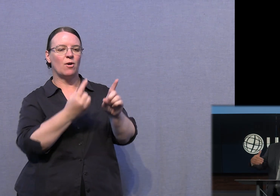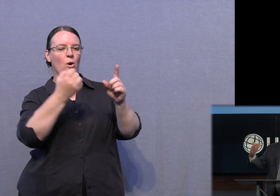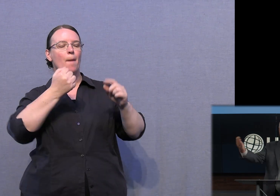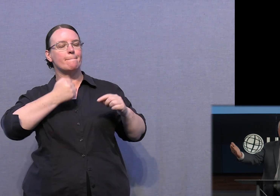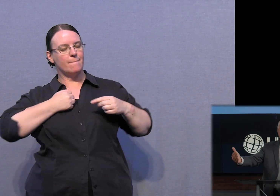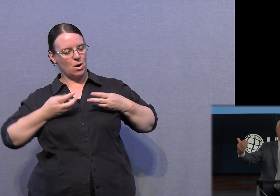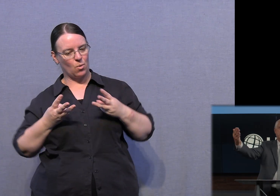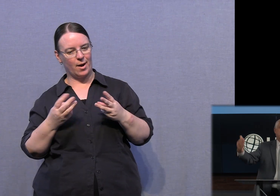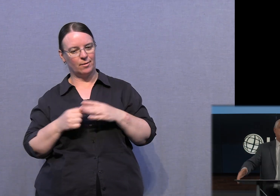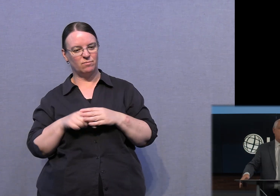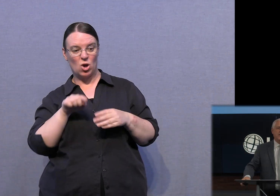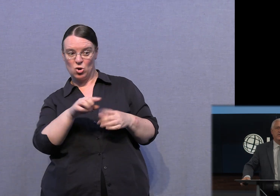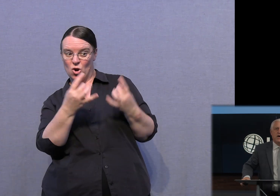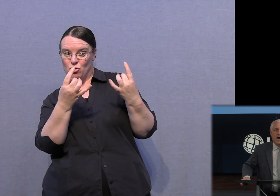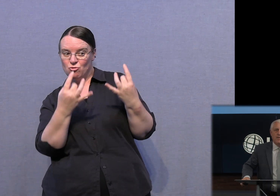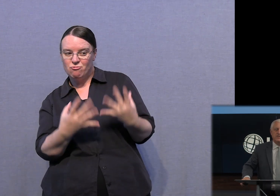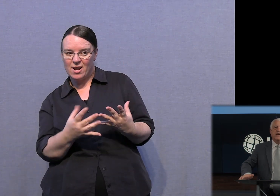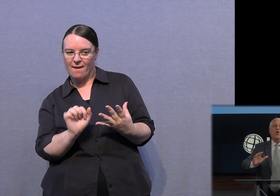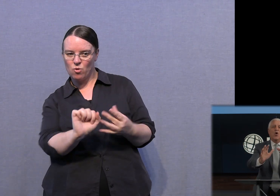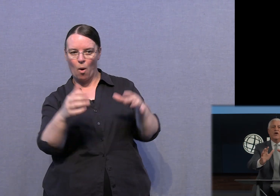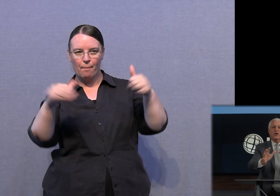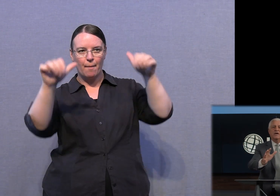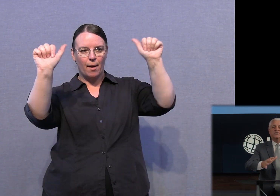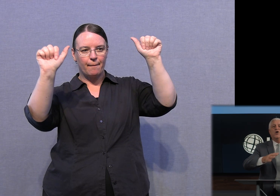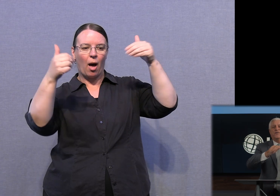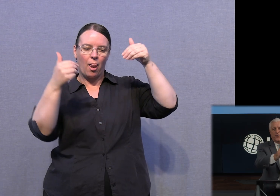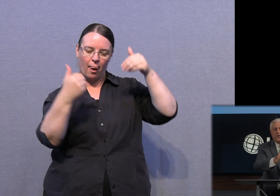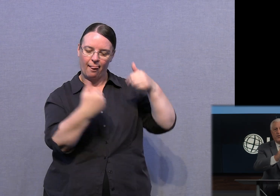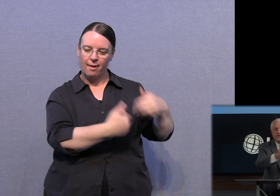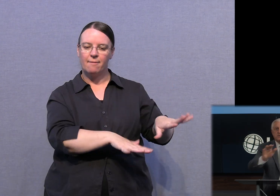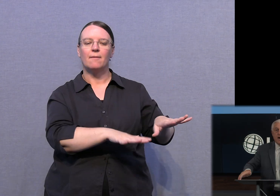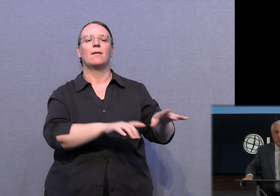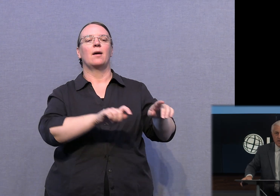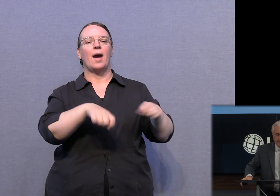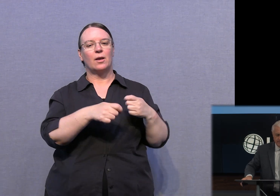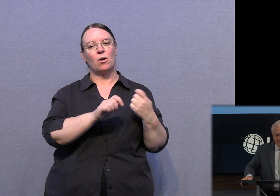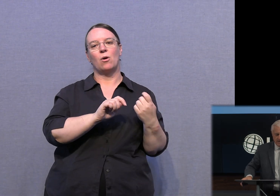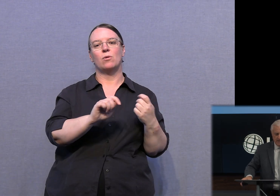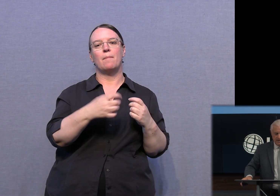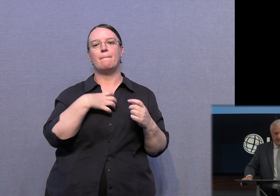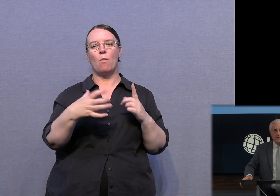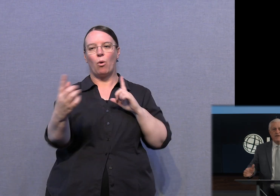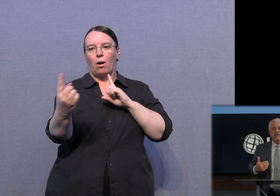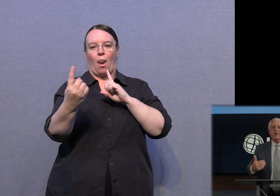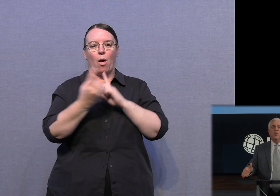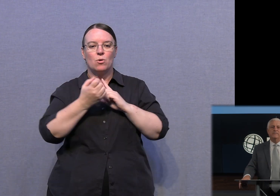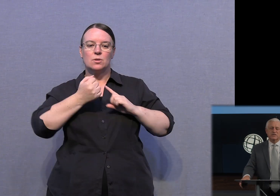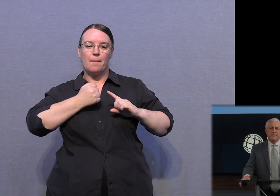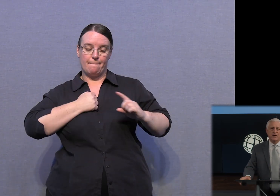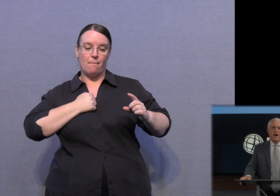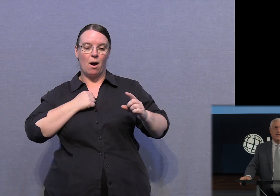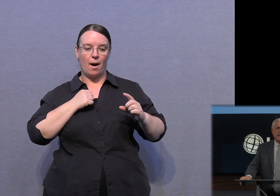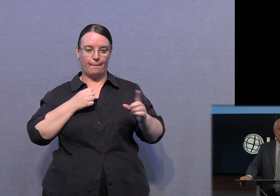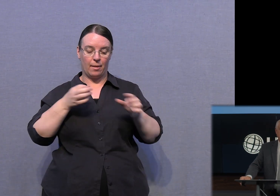or walk away from some of the things you've accomplished in order to go further into my will? I believe every one of